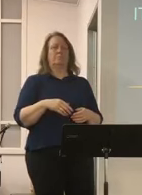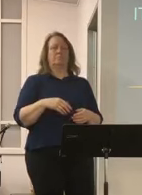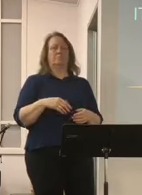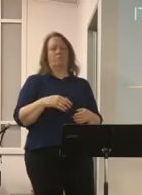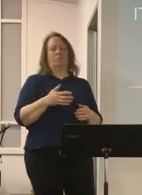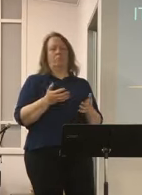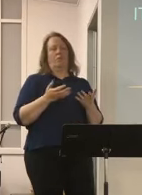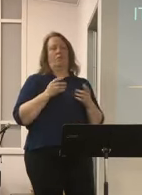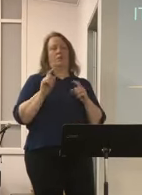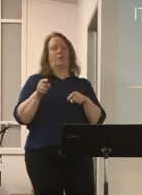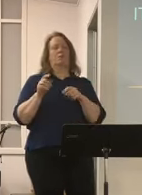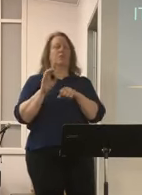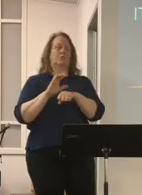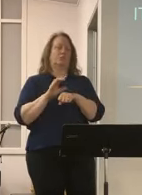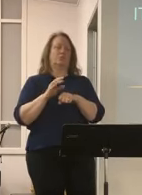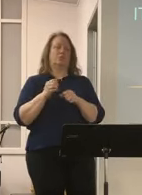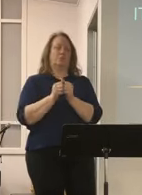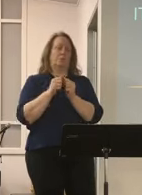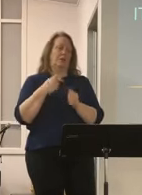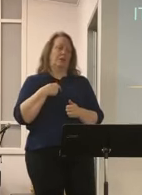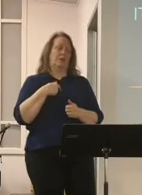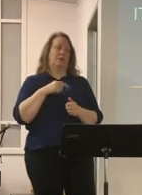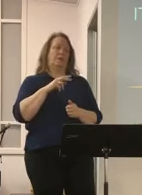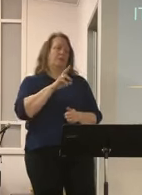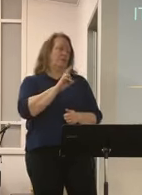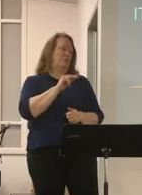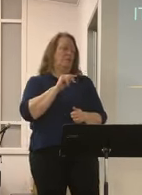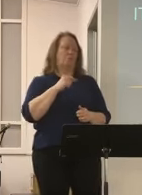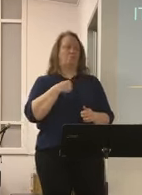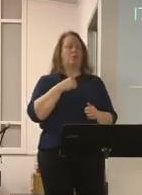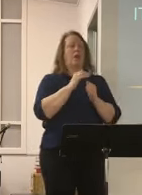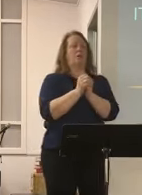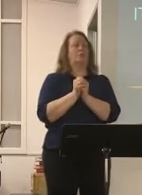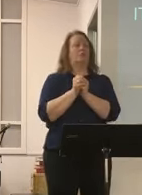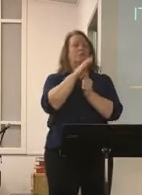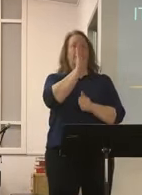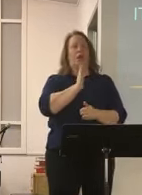to church with me?" "You know, I worship God my own way." You ever heard someone say that?